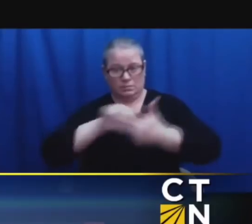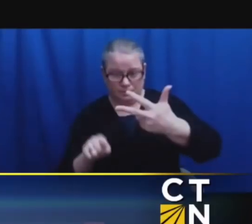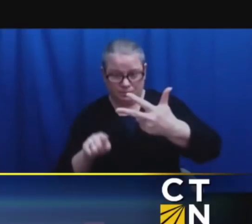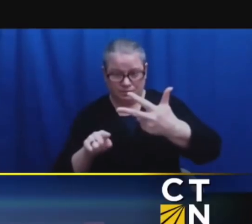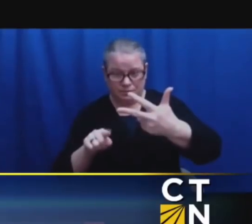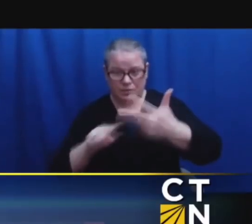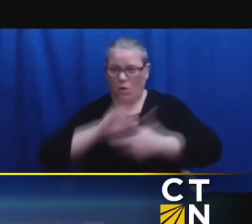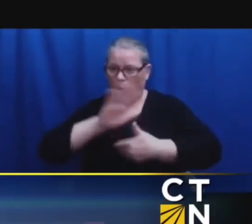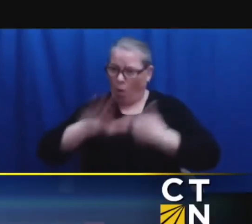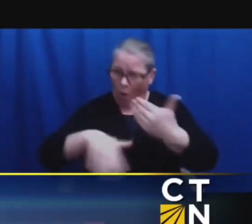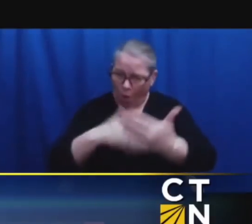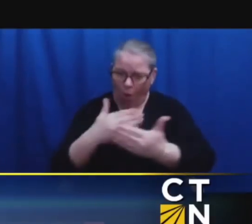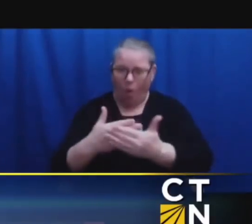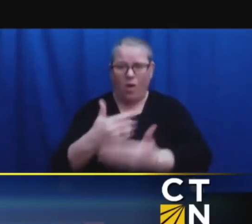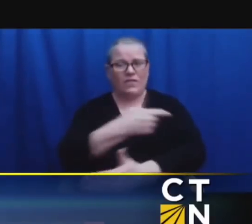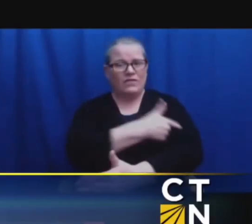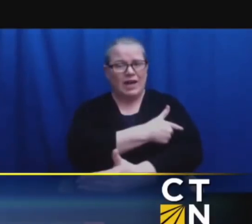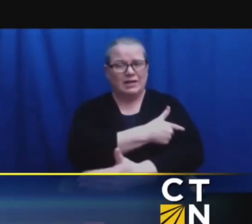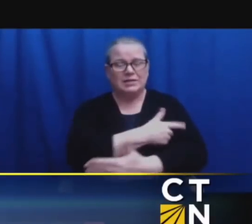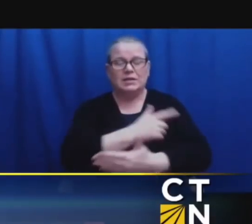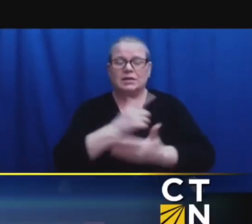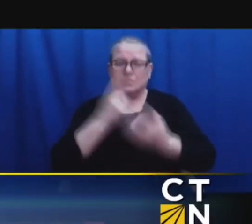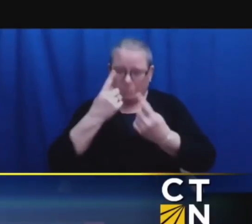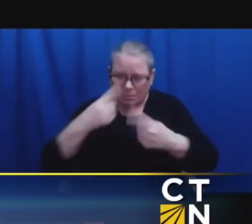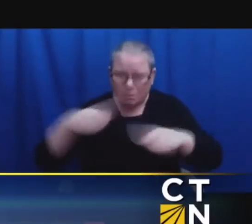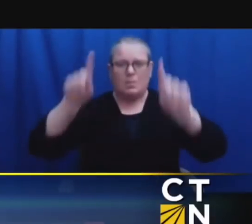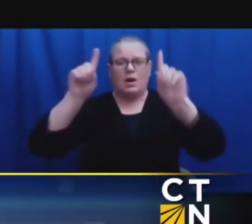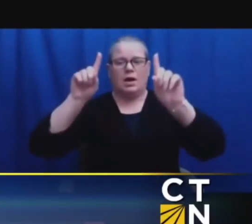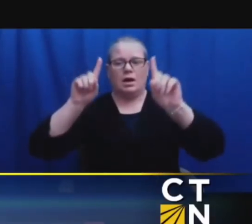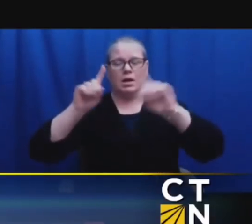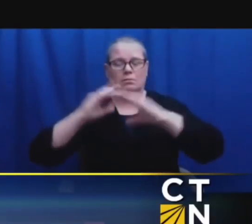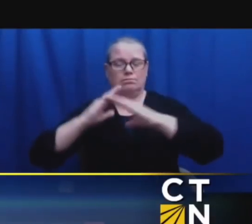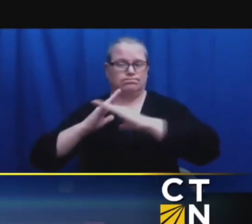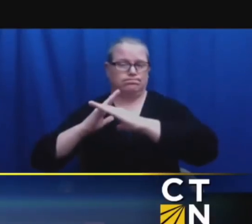incredibly effective at keeping you from severe